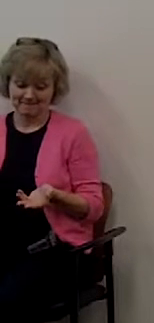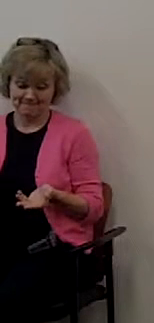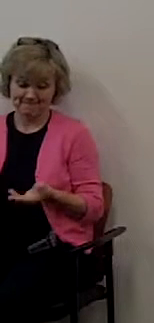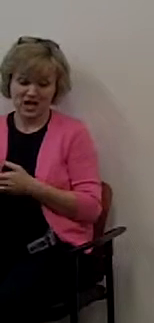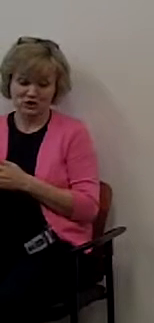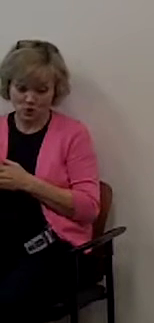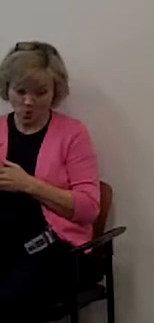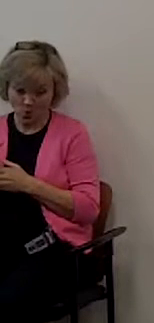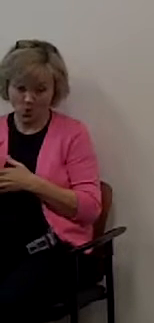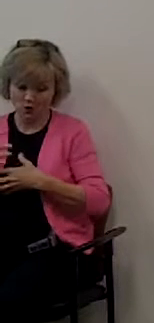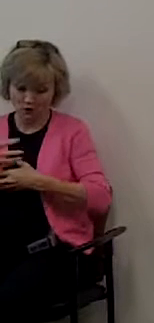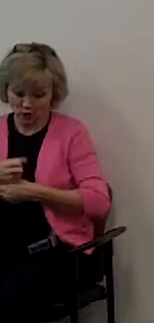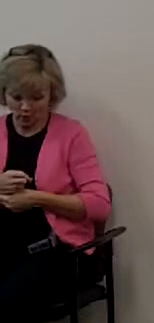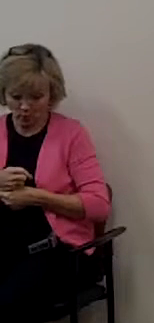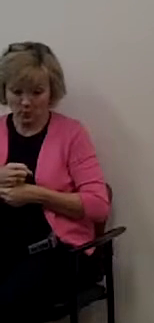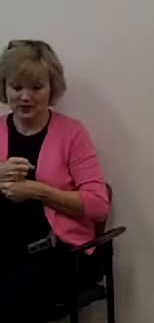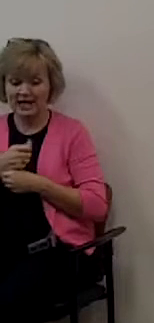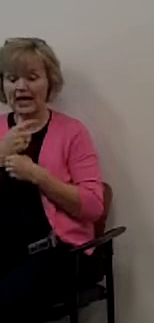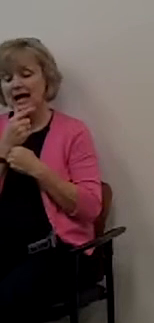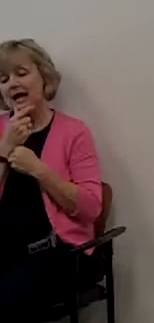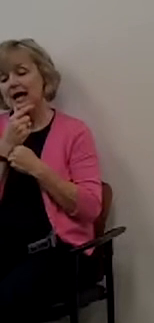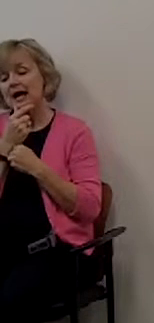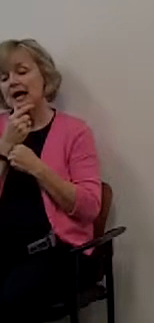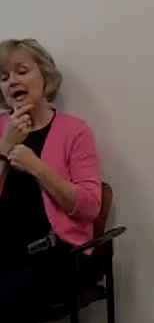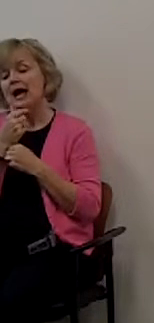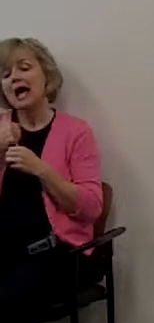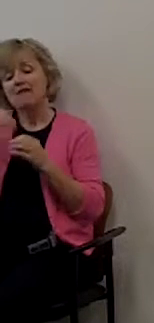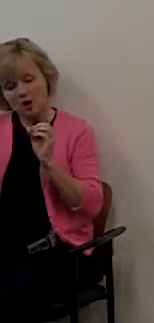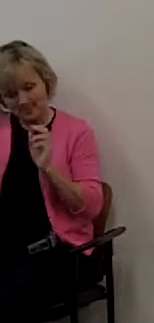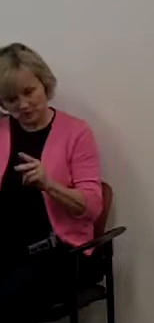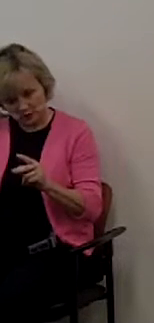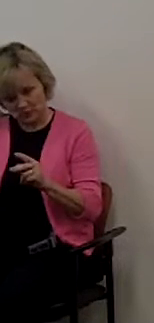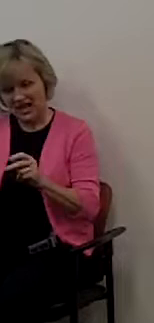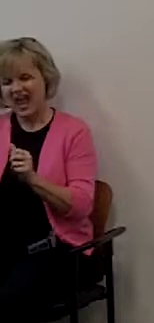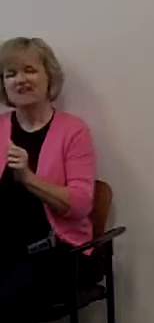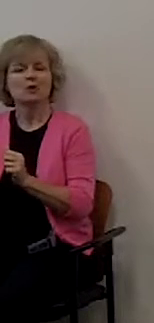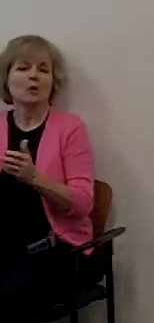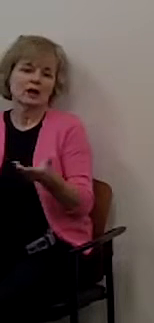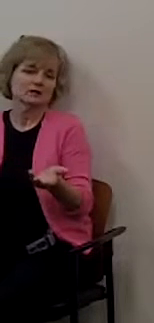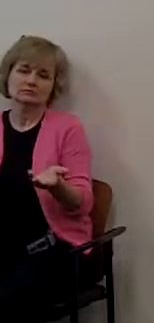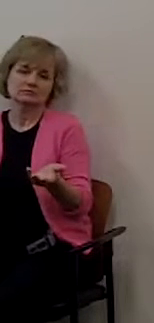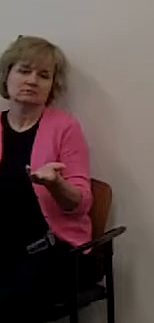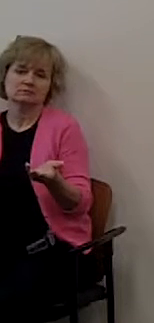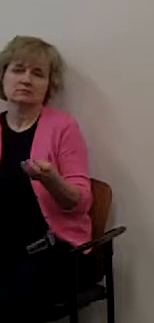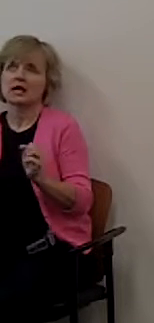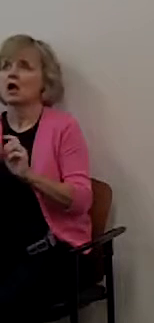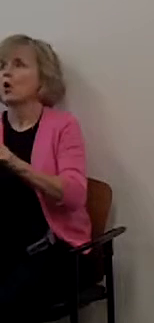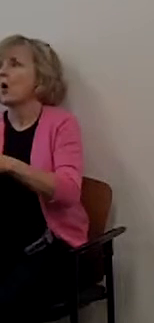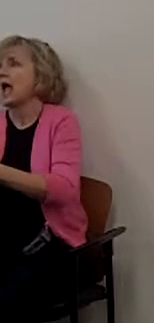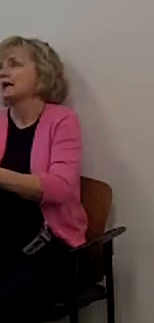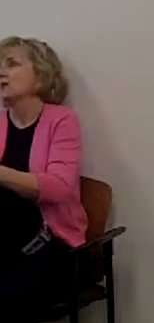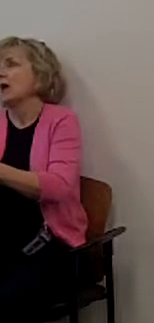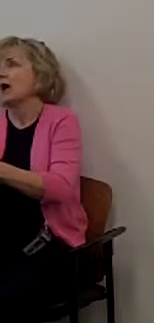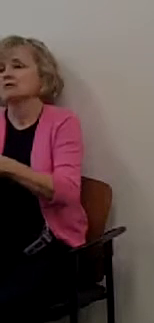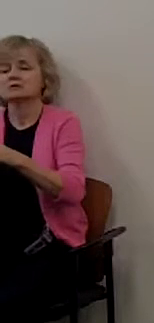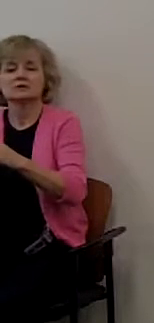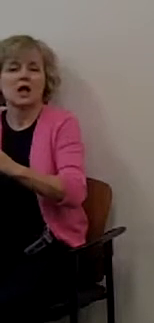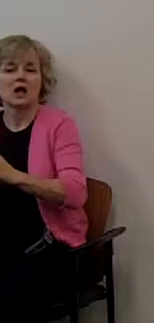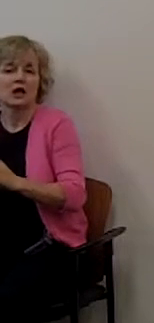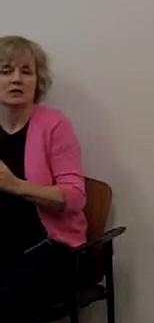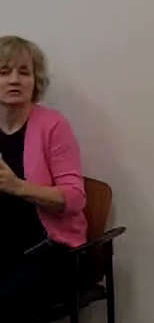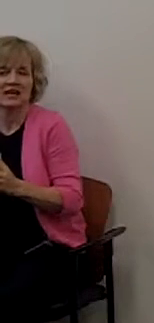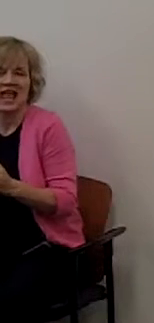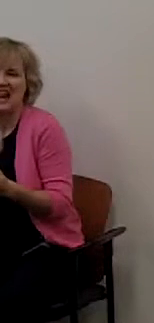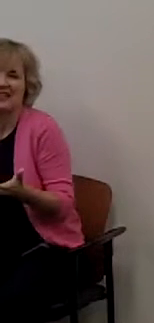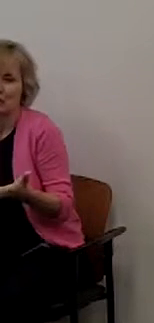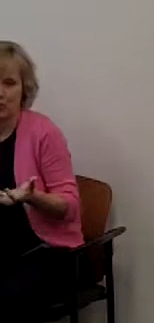So basically, to conclude, there's opportunities everywhere. You can go anywhere and basically start anything that